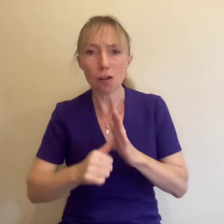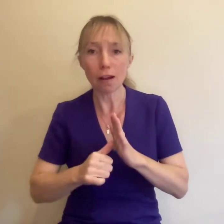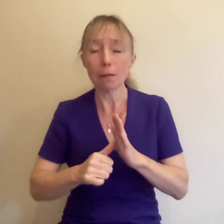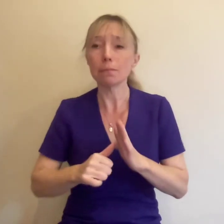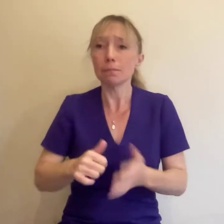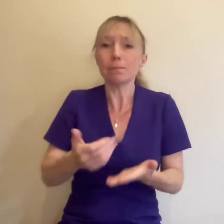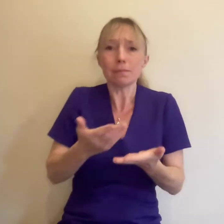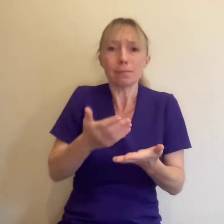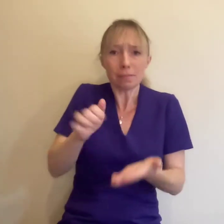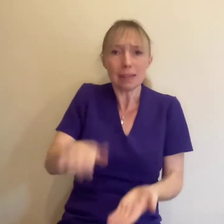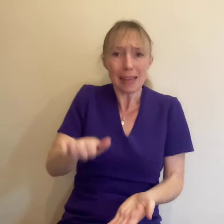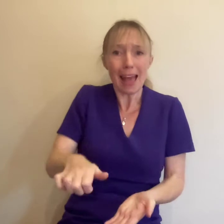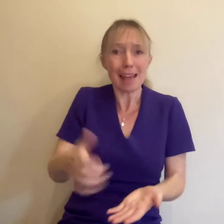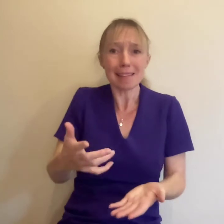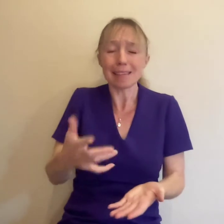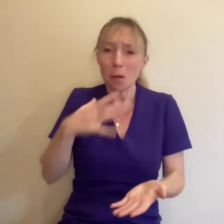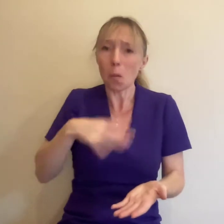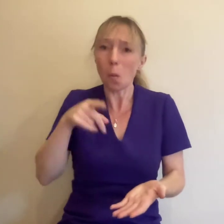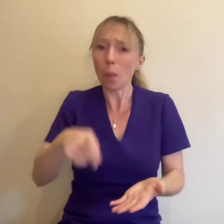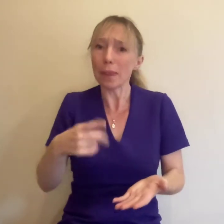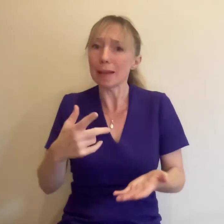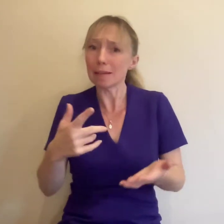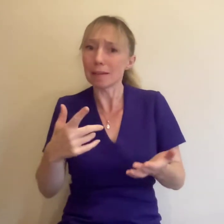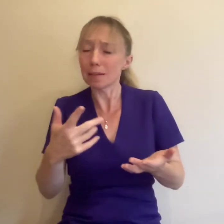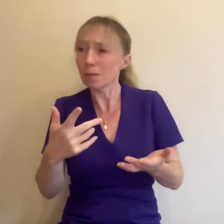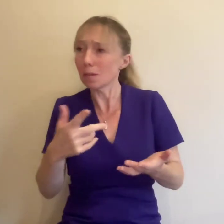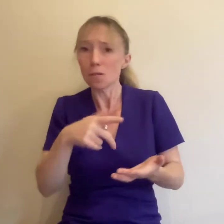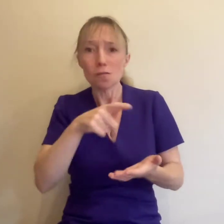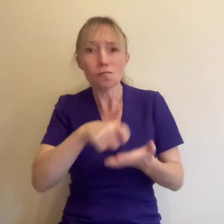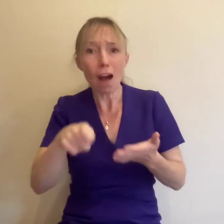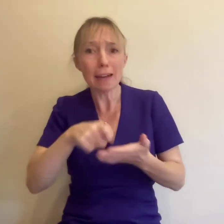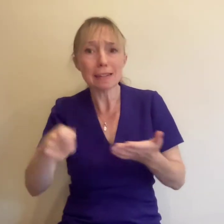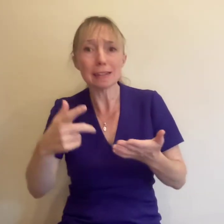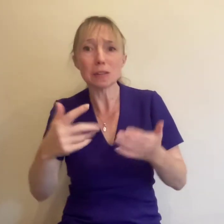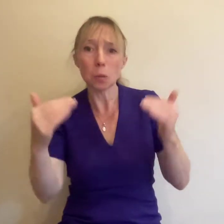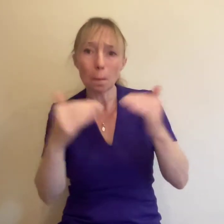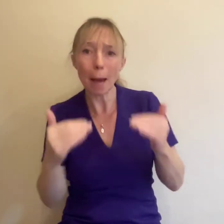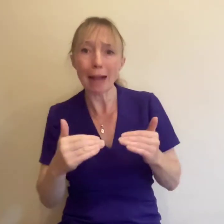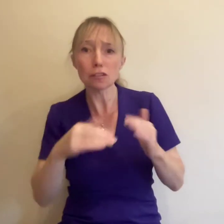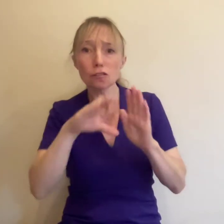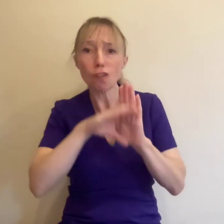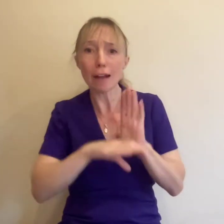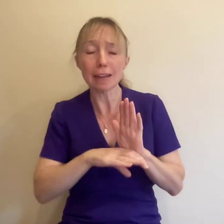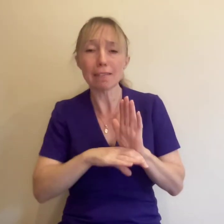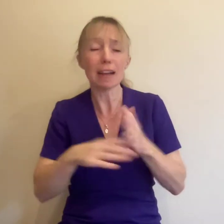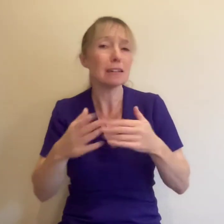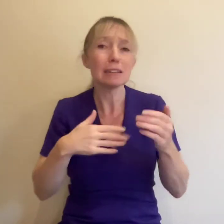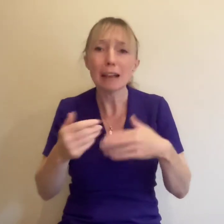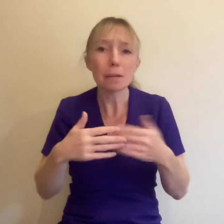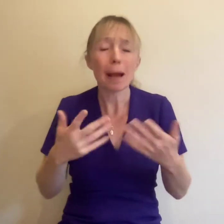to writers who meet the eligibility criteria regardless of any previous creative writing development they have had.